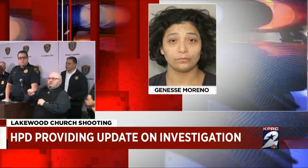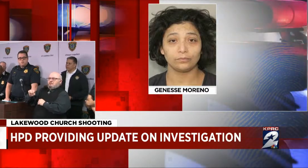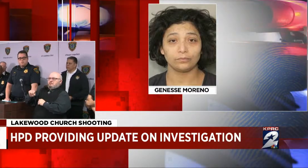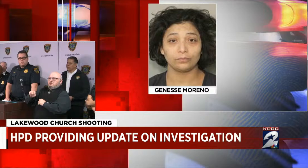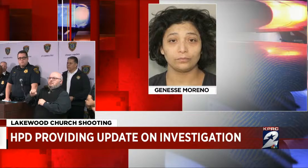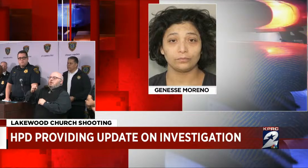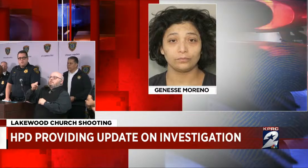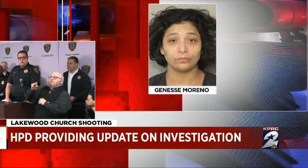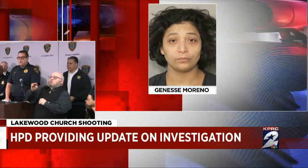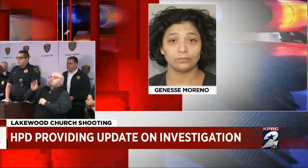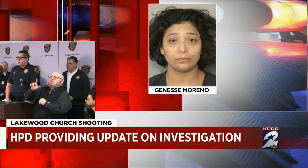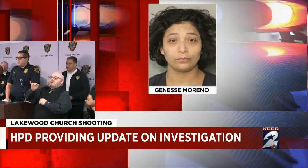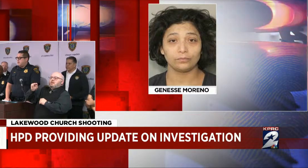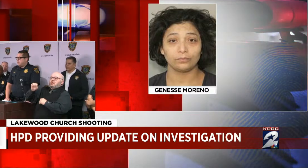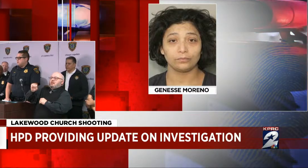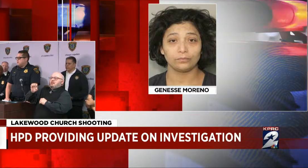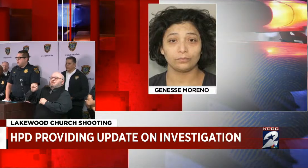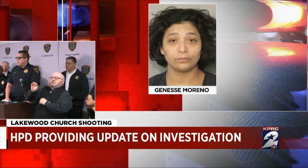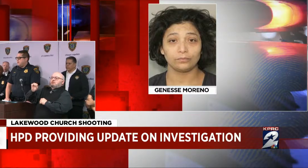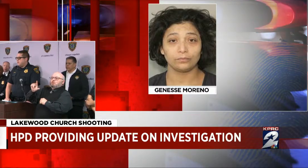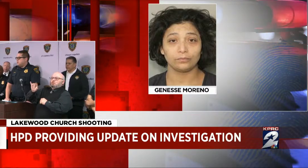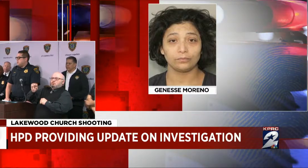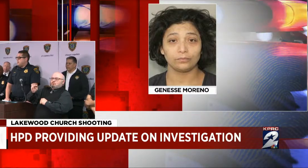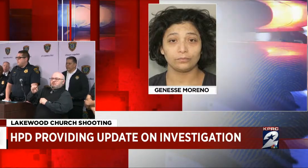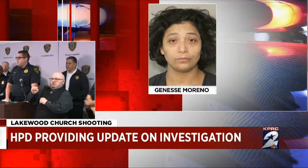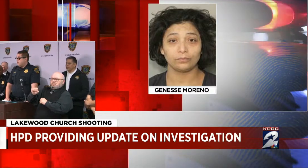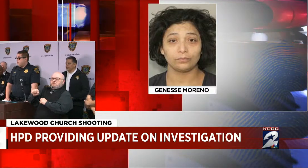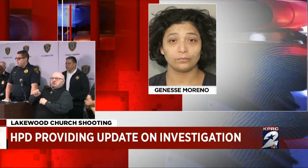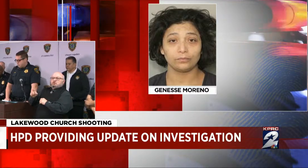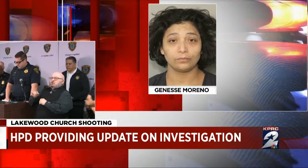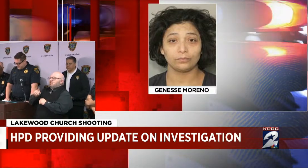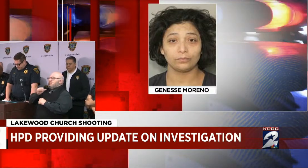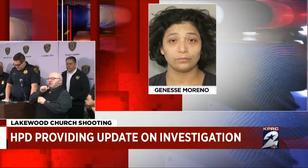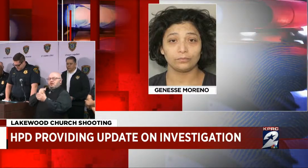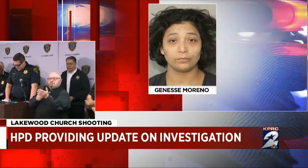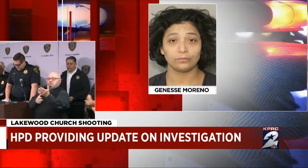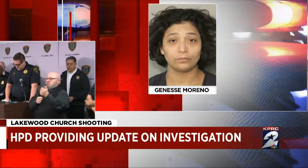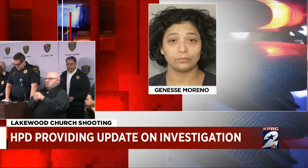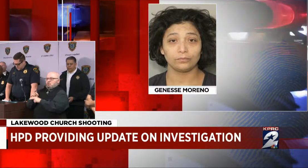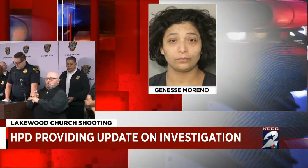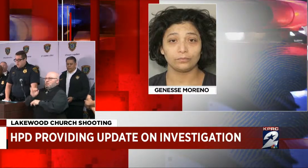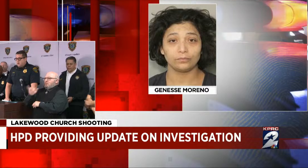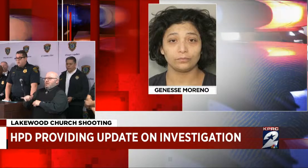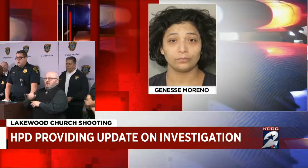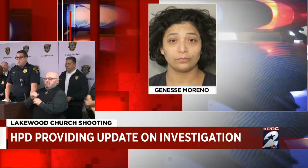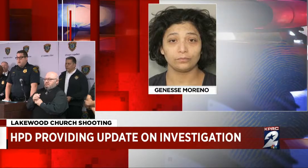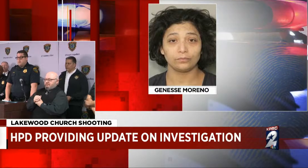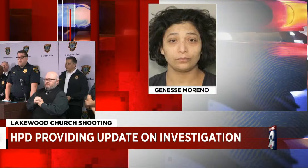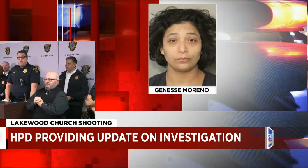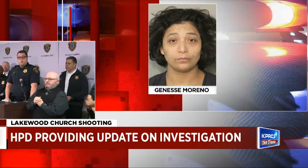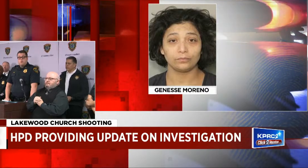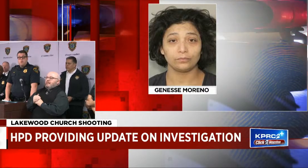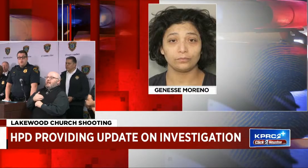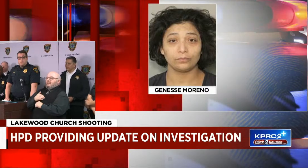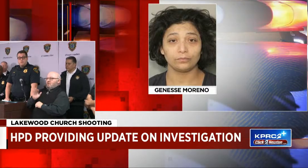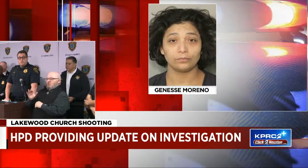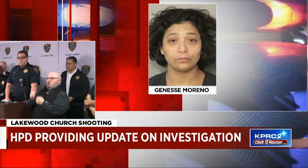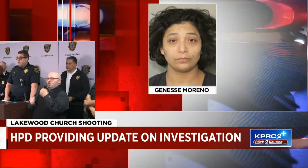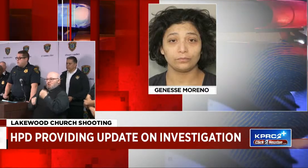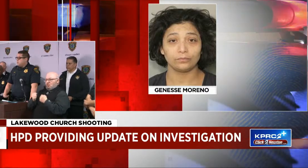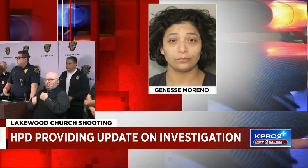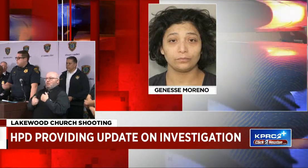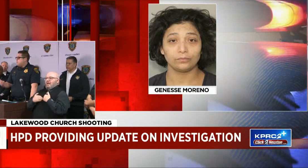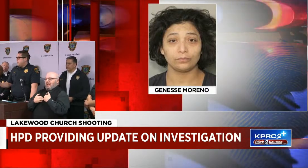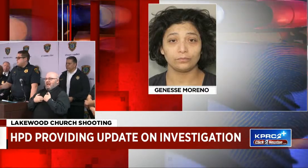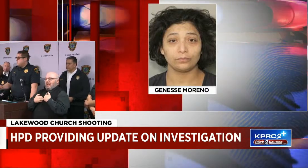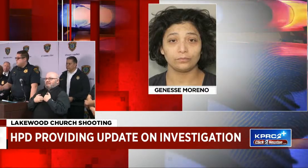Line Solutions. She had that, she brought that in, she did not fire that weapon. We do have her vehicle, we are in possession of